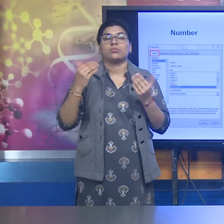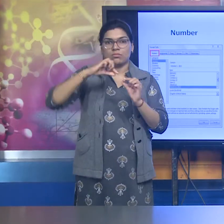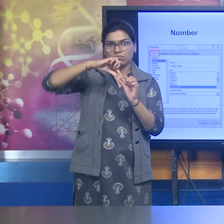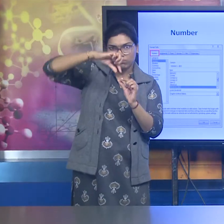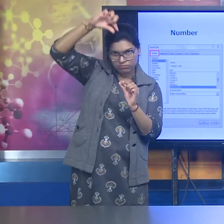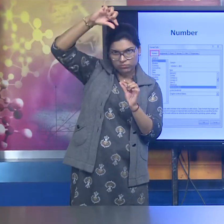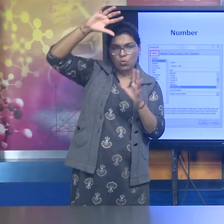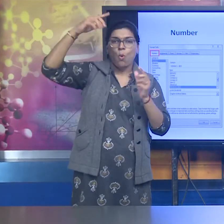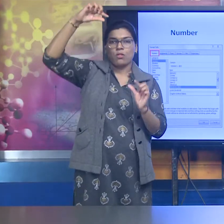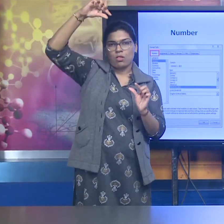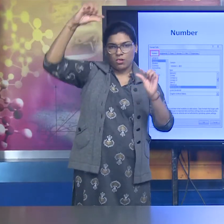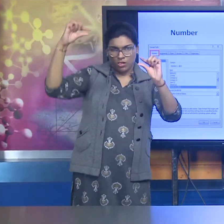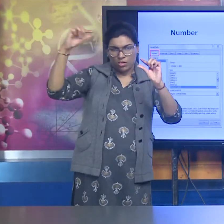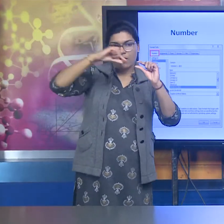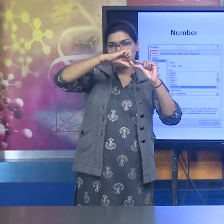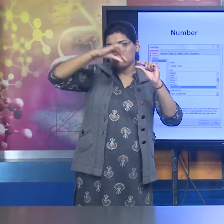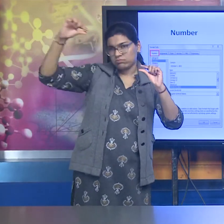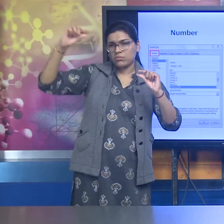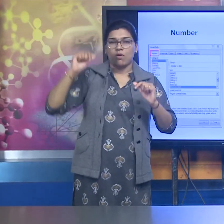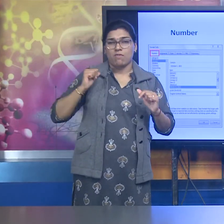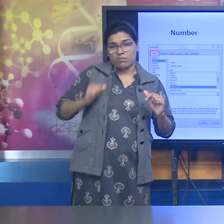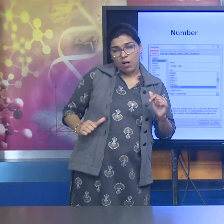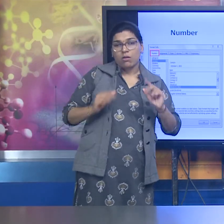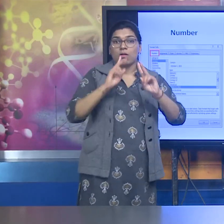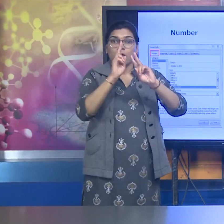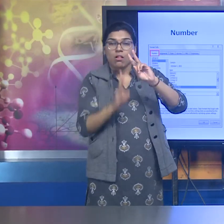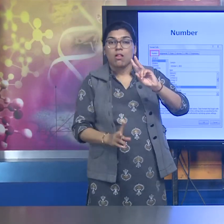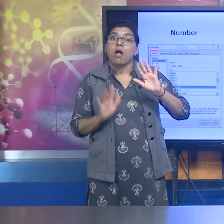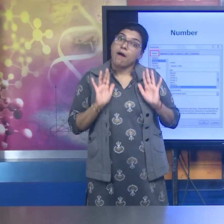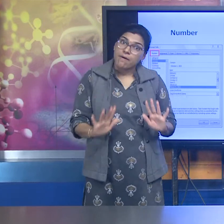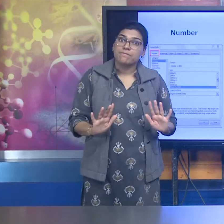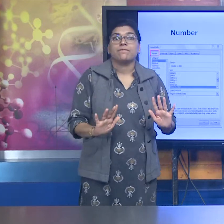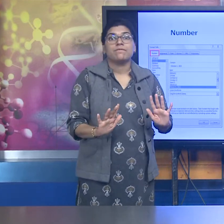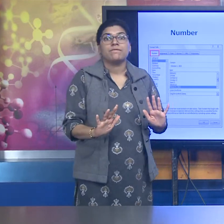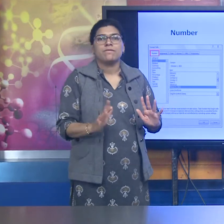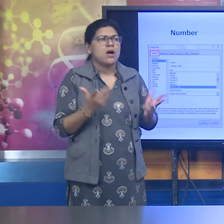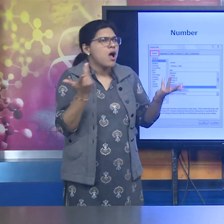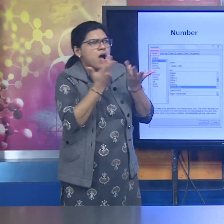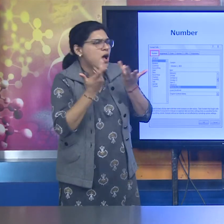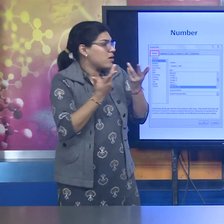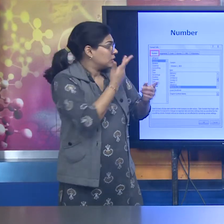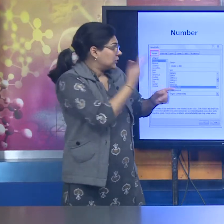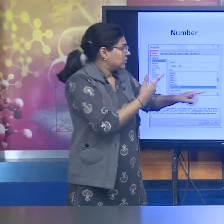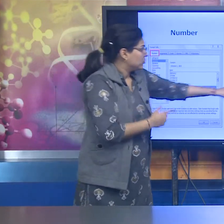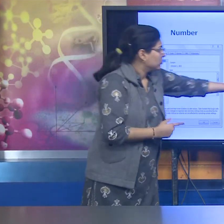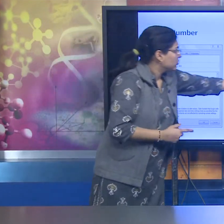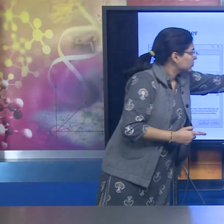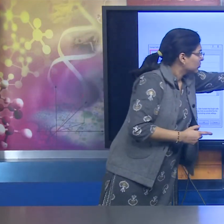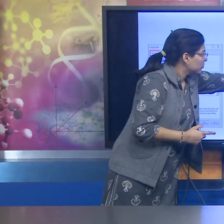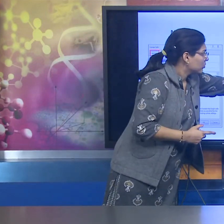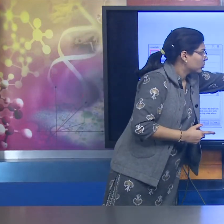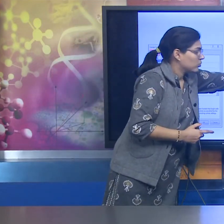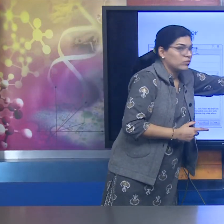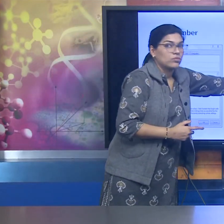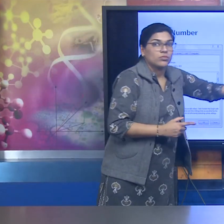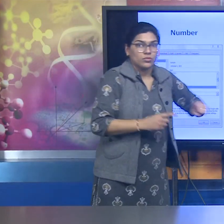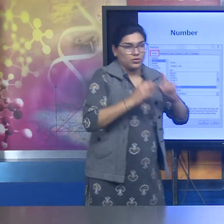part you have written on a sheet is being presented in front of someone, whether it's on right, left,